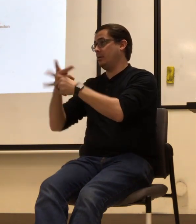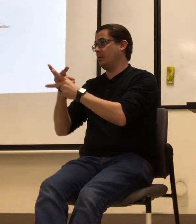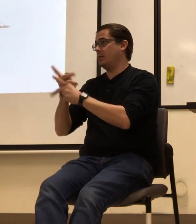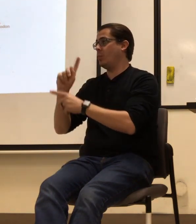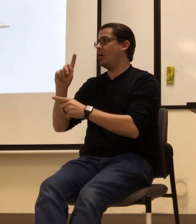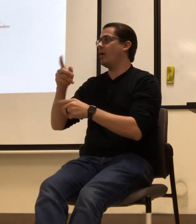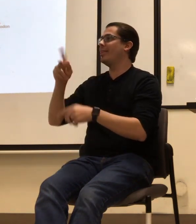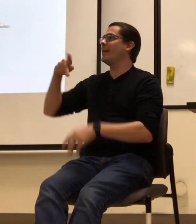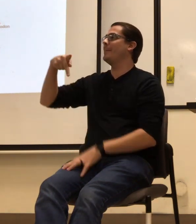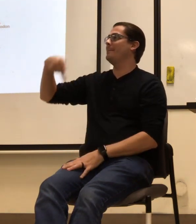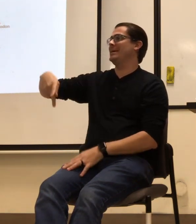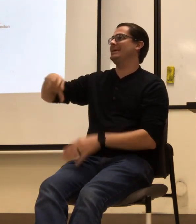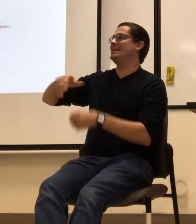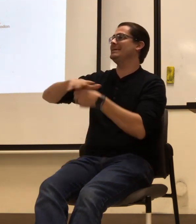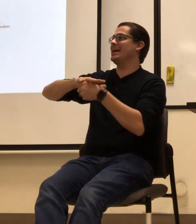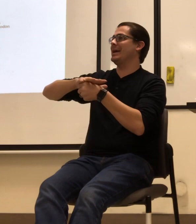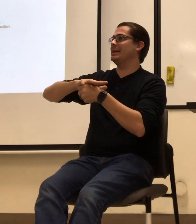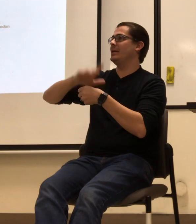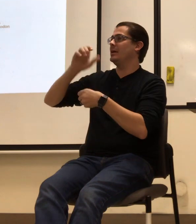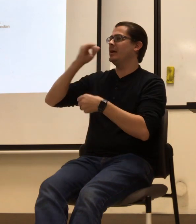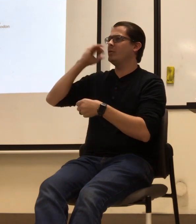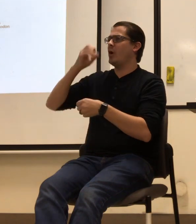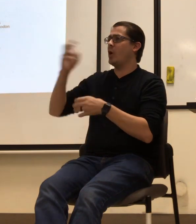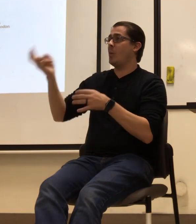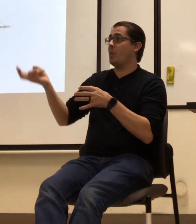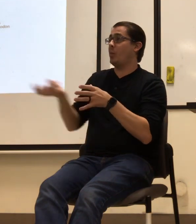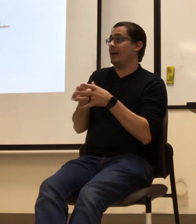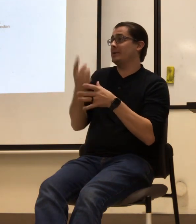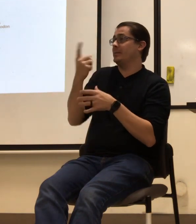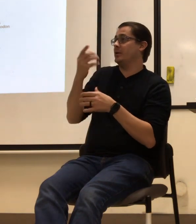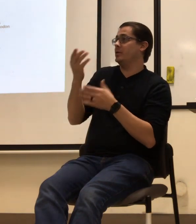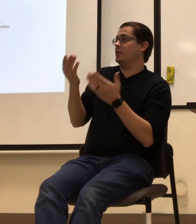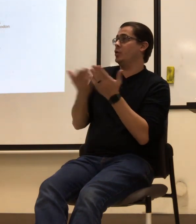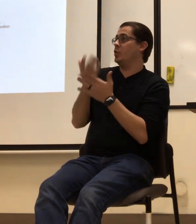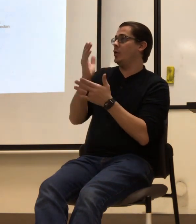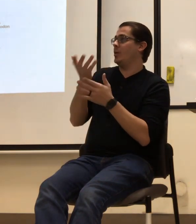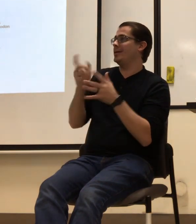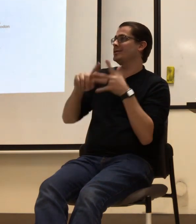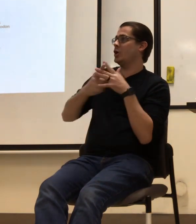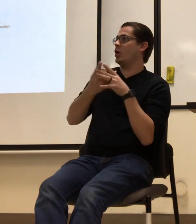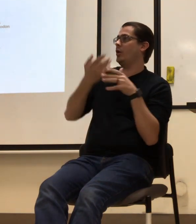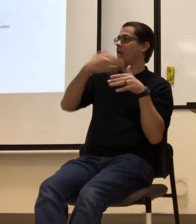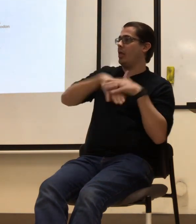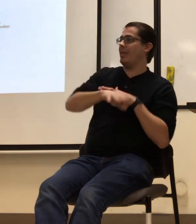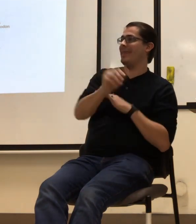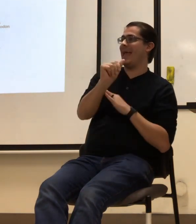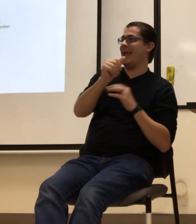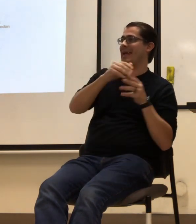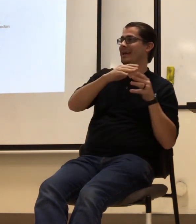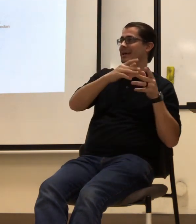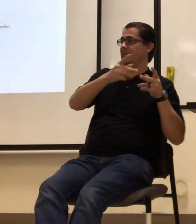site. You want to bring in something new, it comes in the A site.